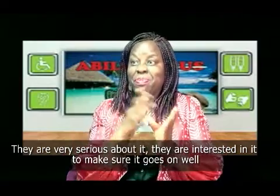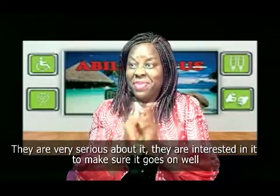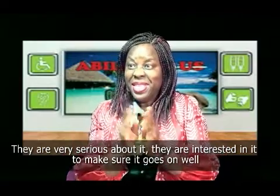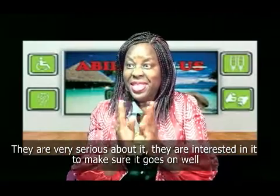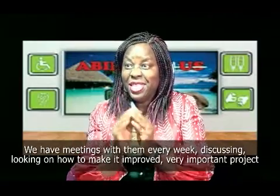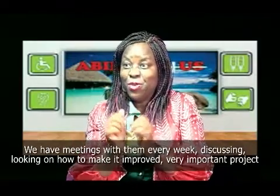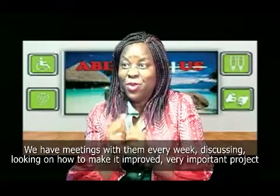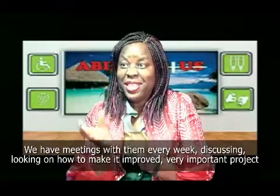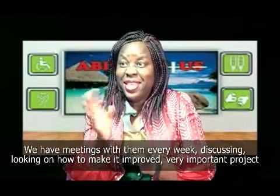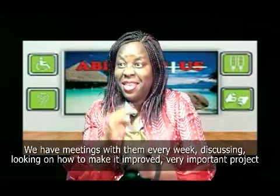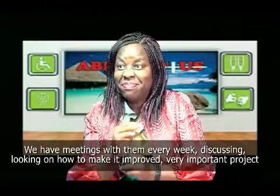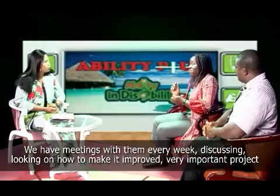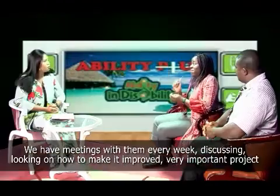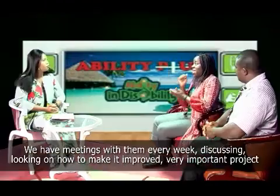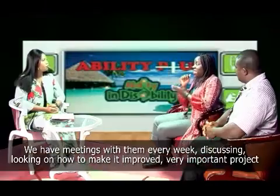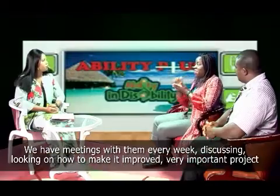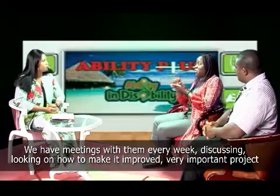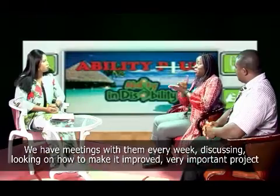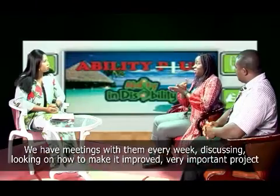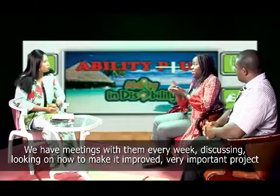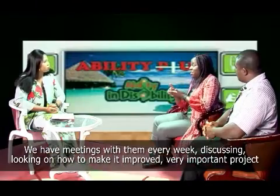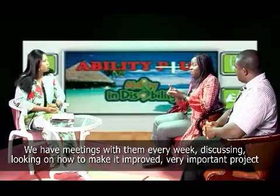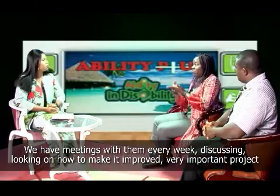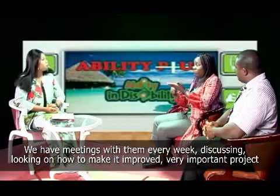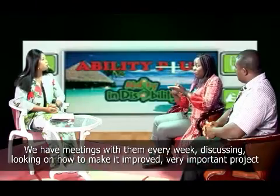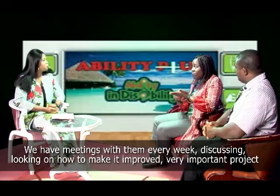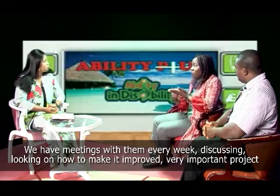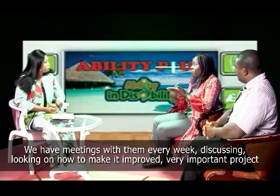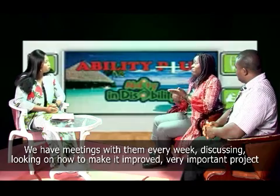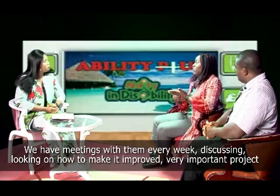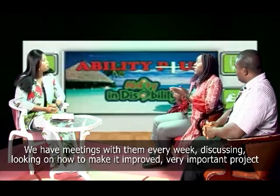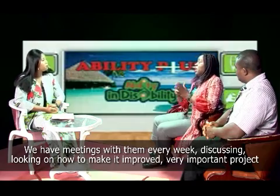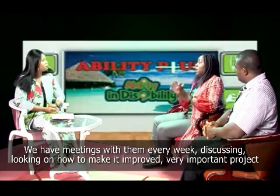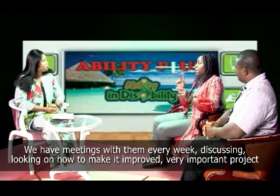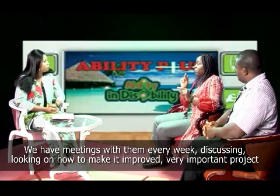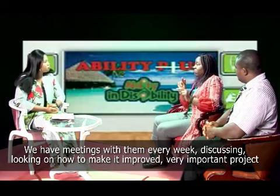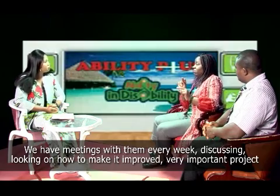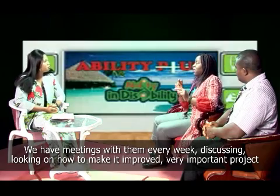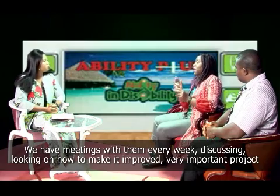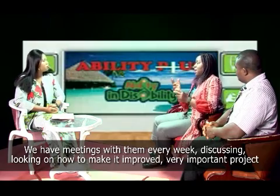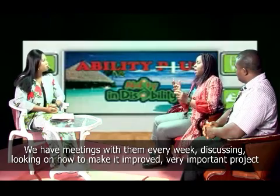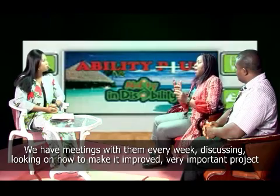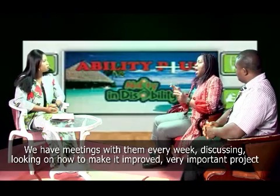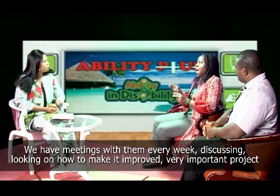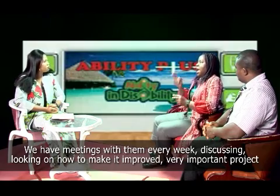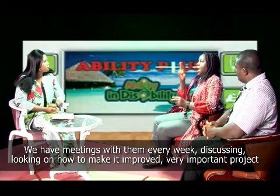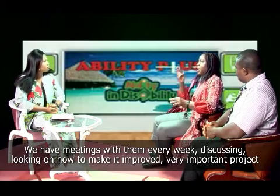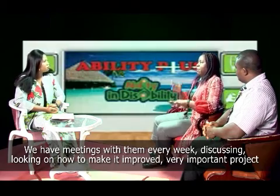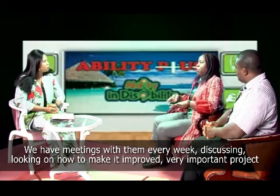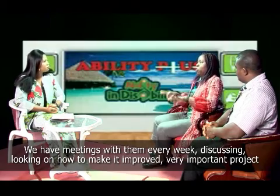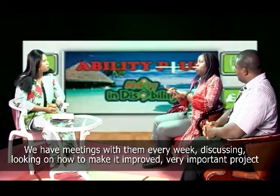We've had meetings with them every week. We're discussing we're looking at how to make